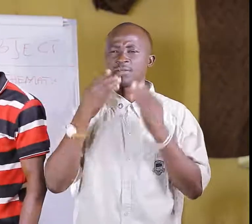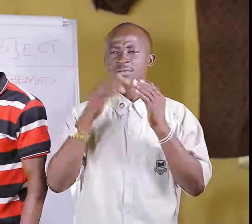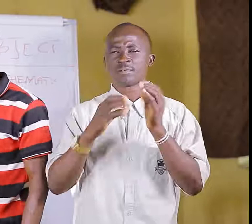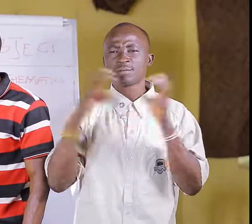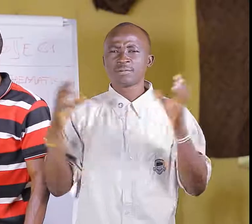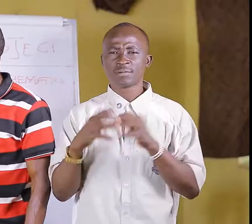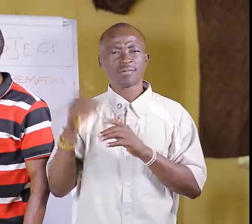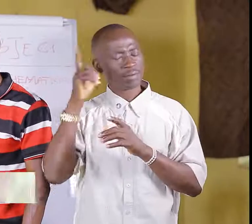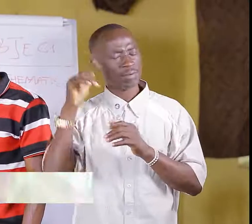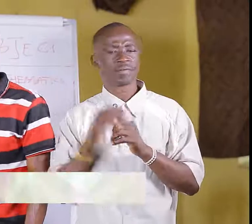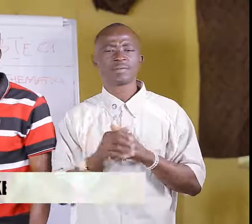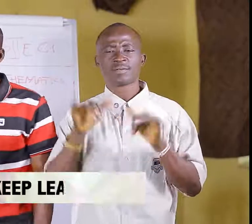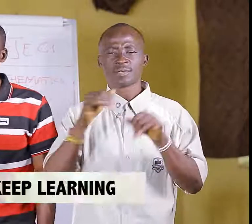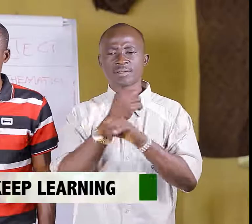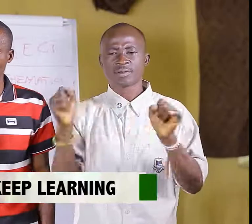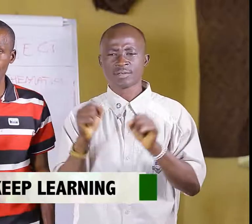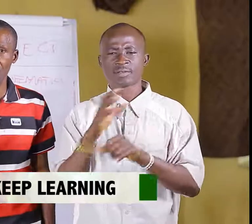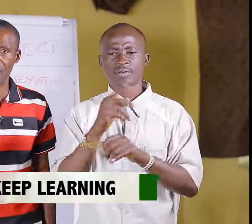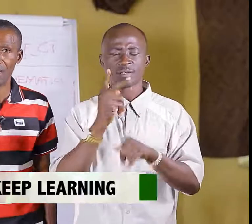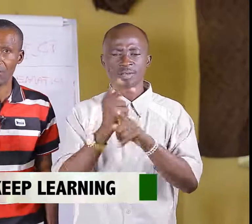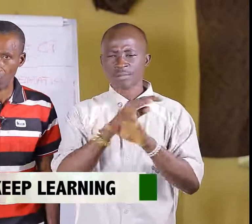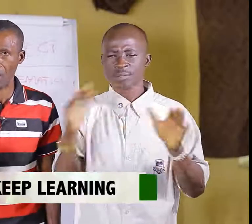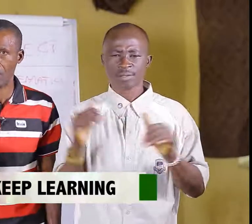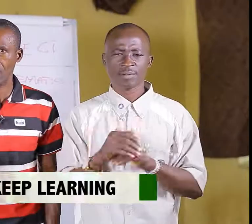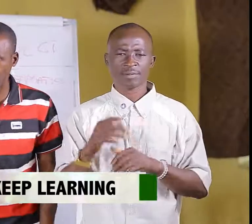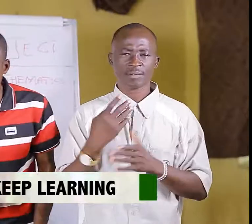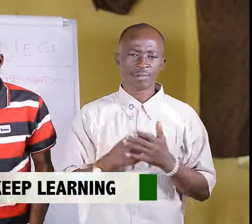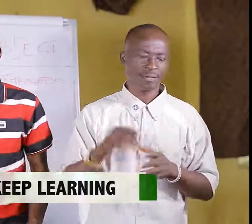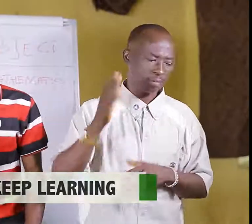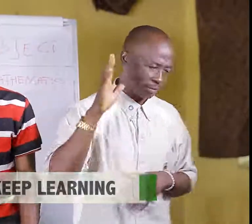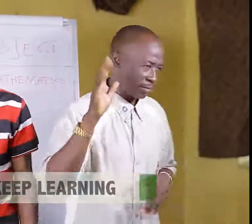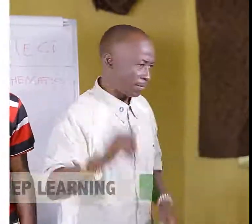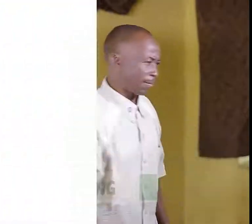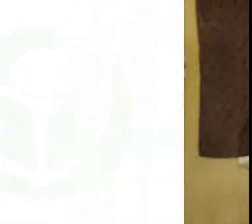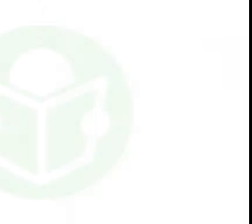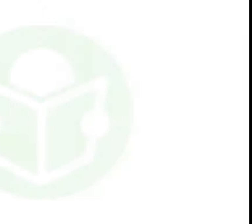you very much for listening. Stay safe and keep learning well. Thank you.